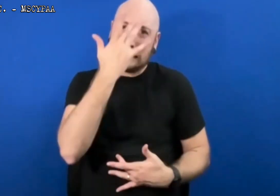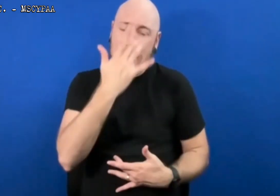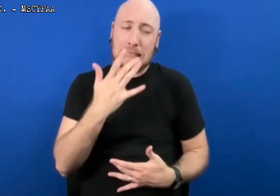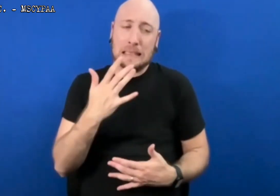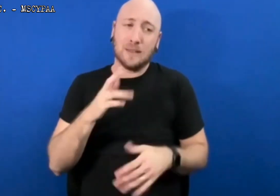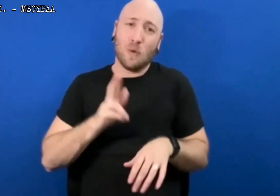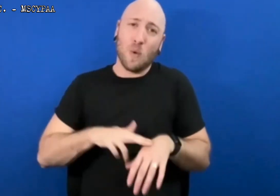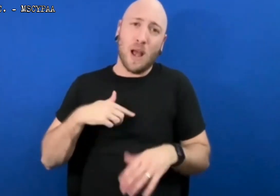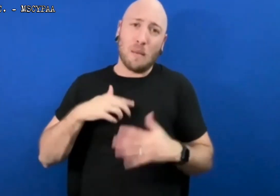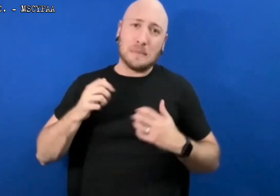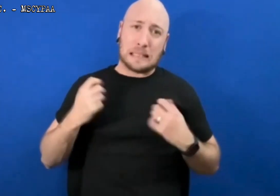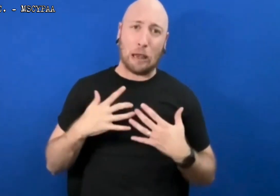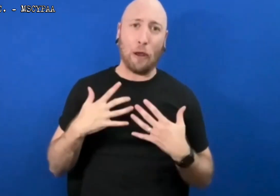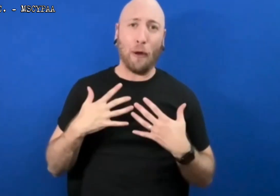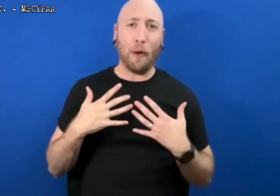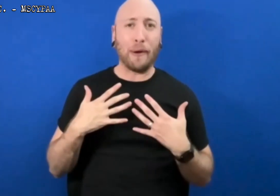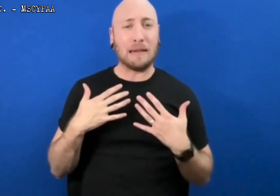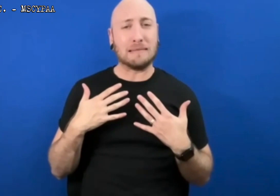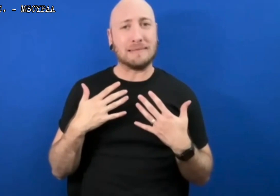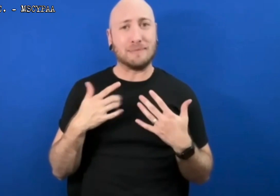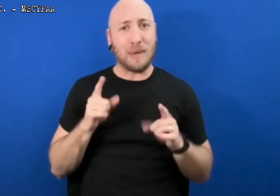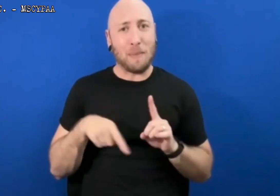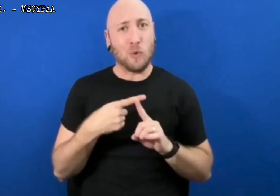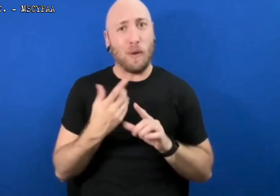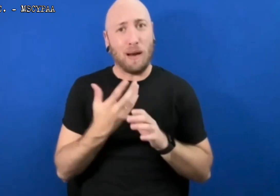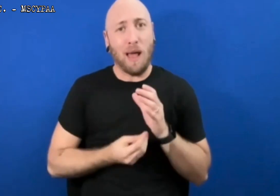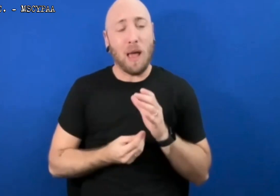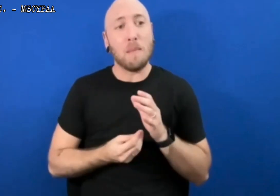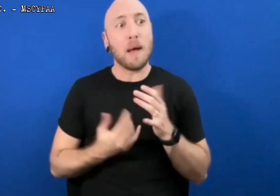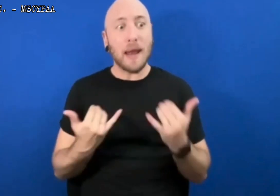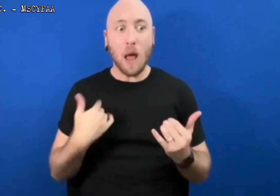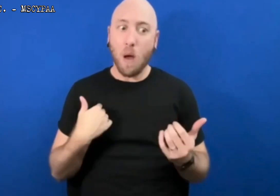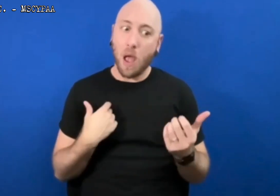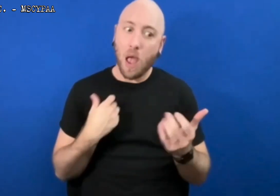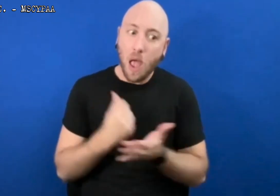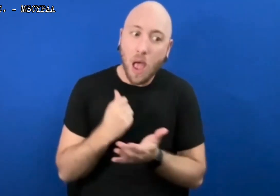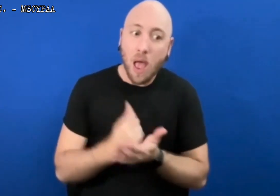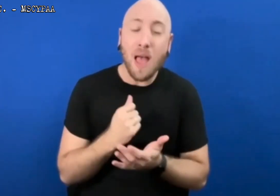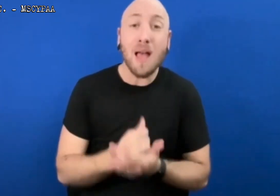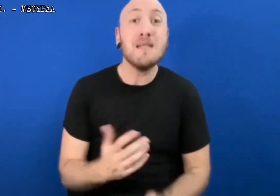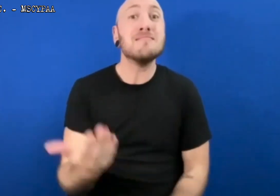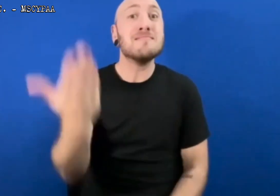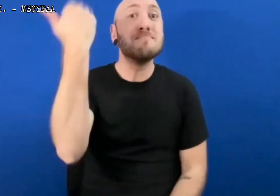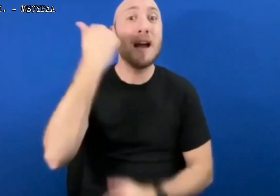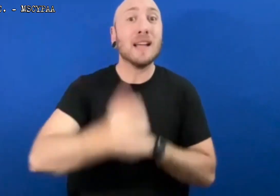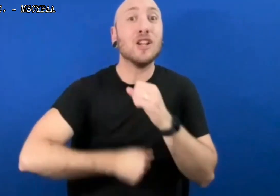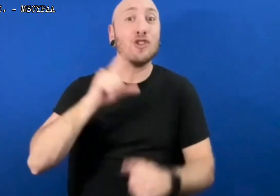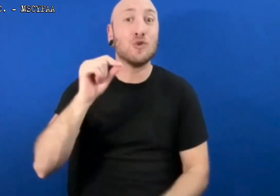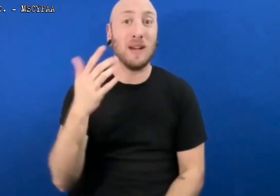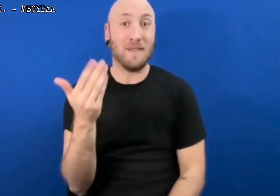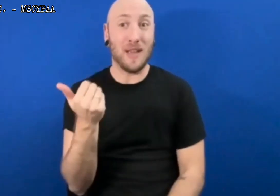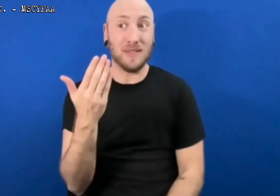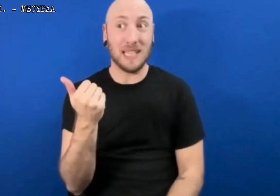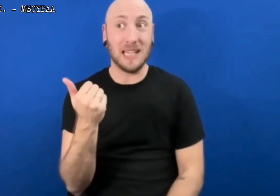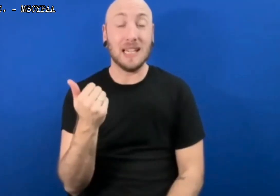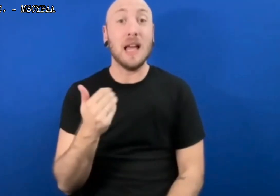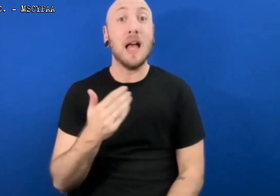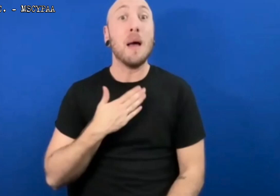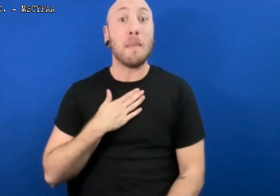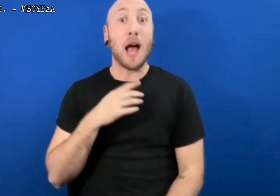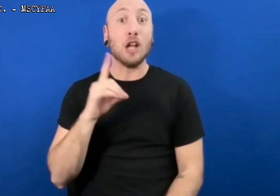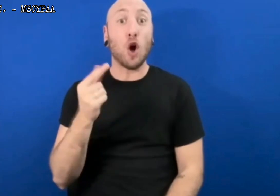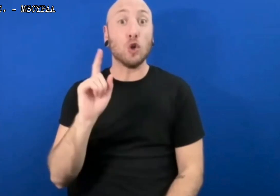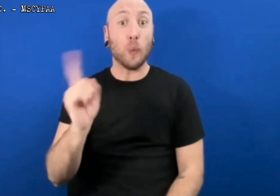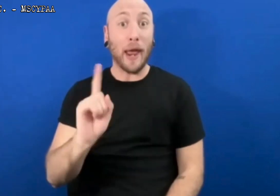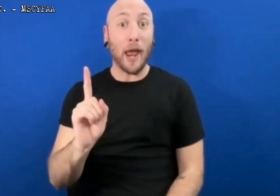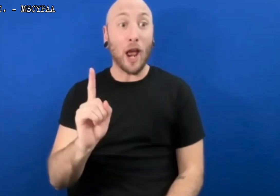that like of what's going to happen when they die, but like, I'm able to show up for them. When I got arrested in 2015, they were in the crack crate for 20 hours